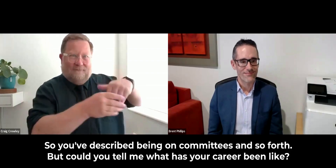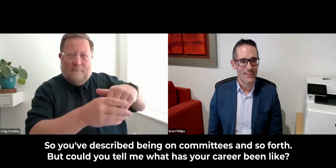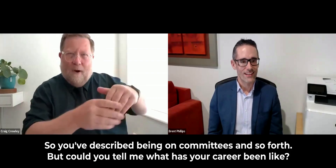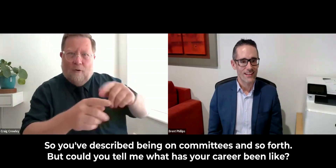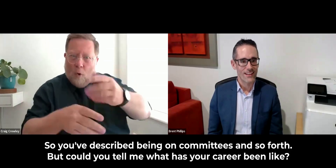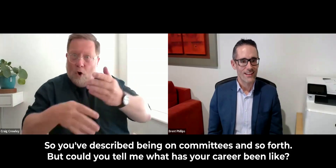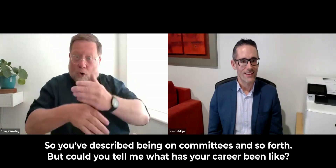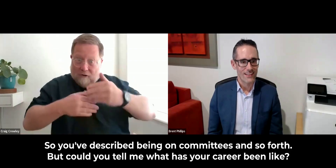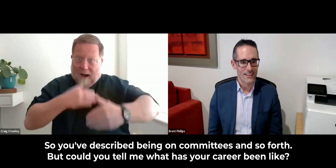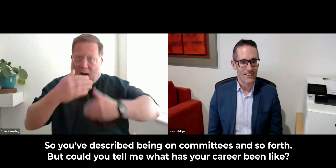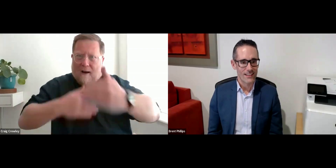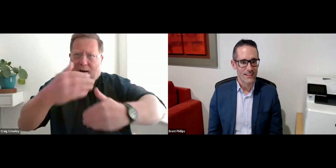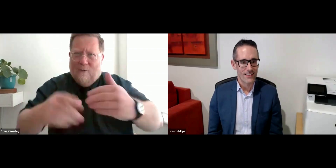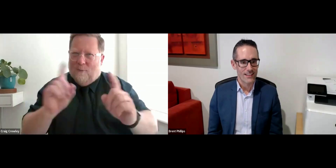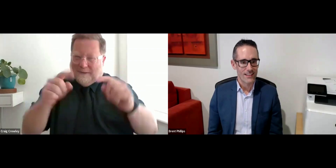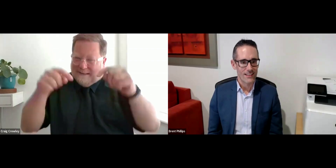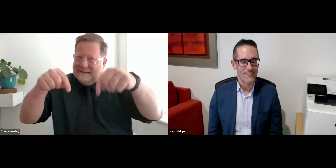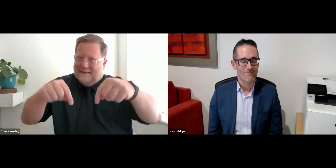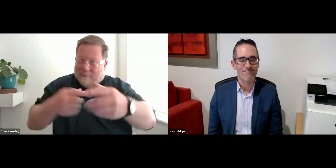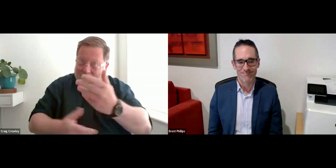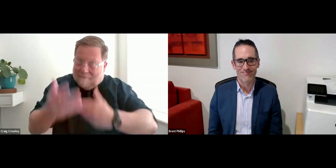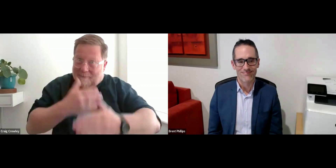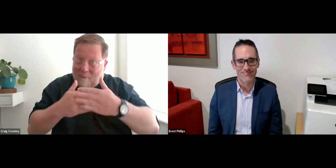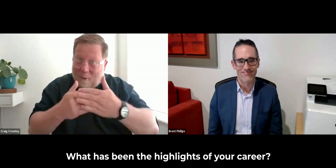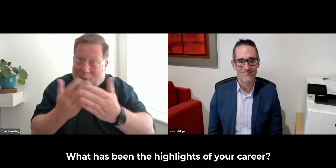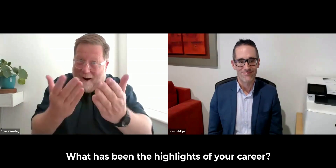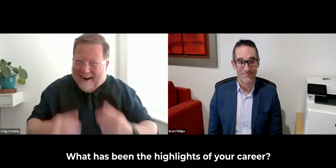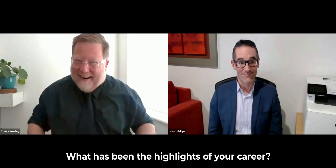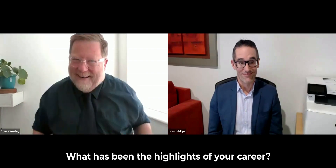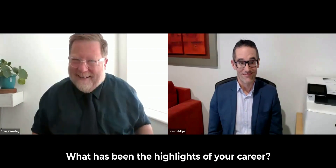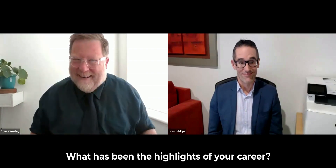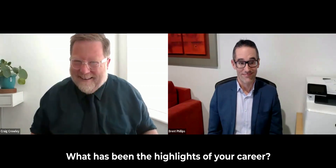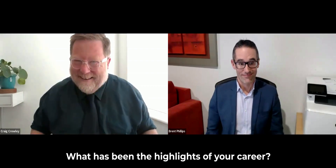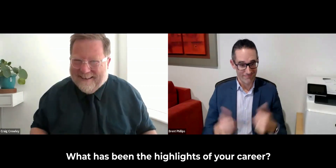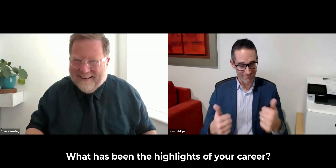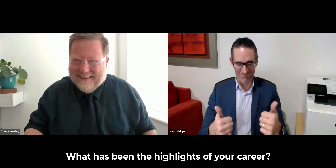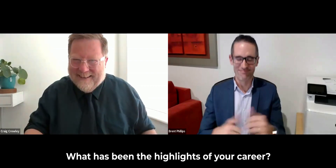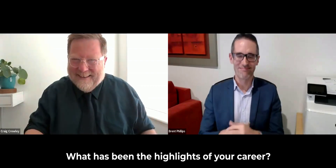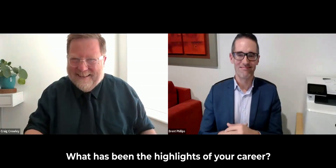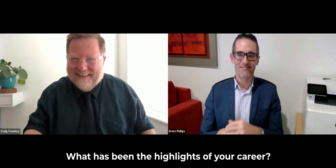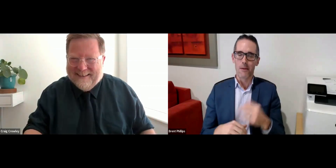career been like? Um, what has been the highlights of your career?